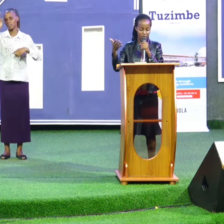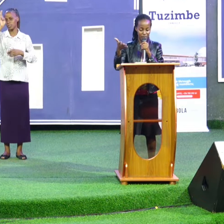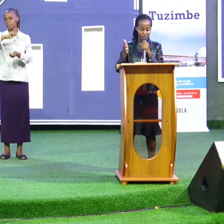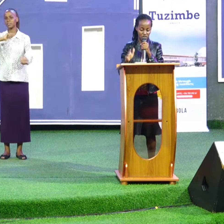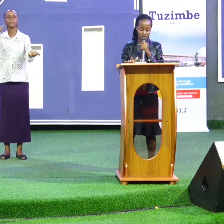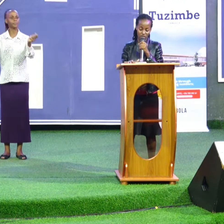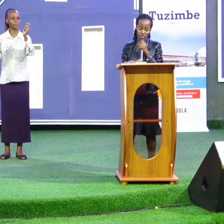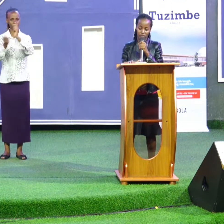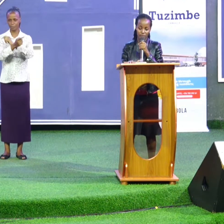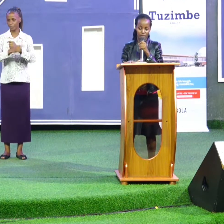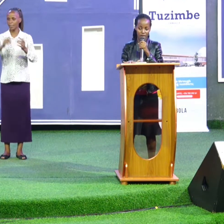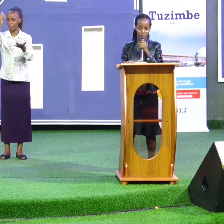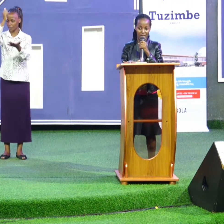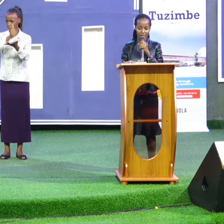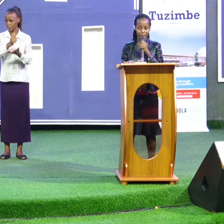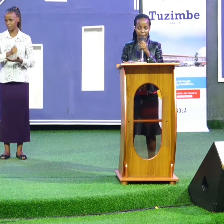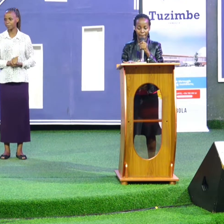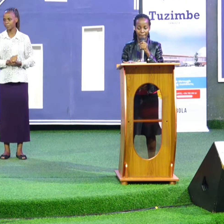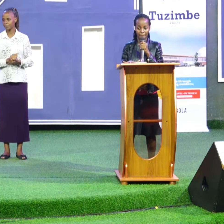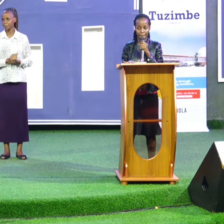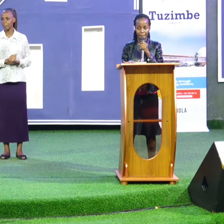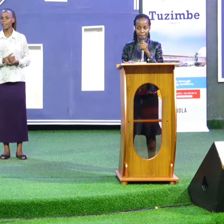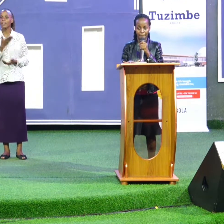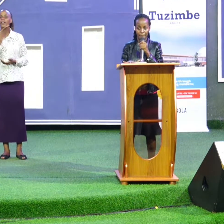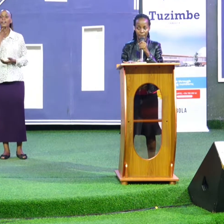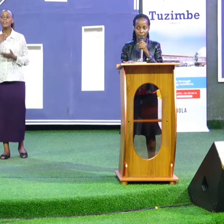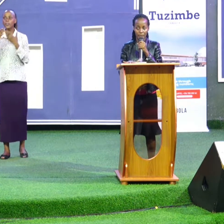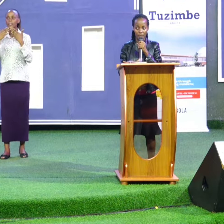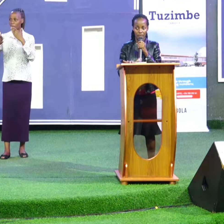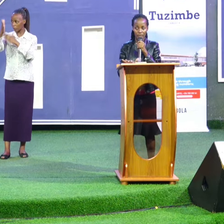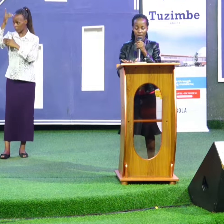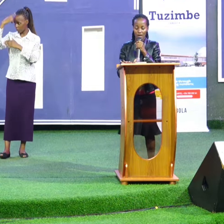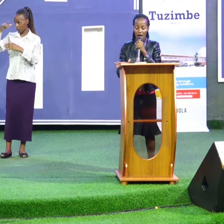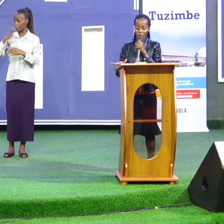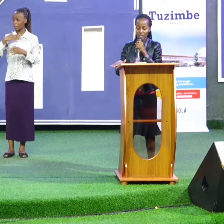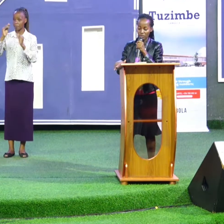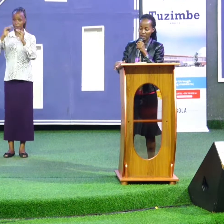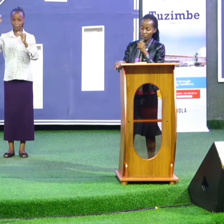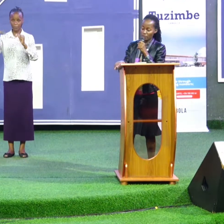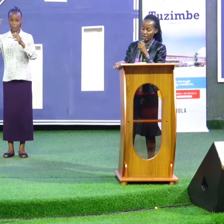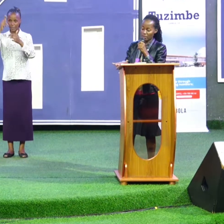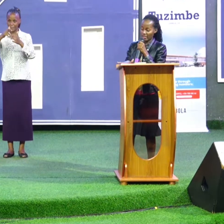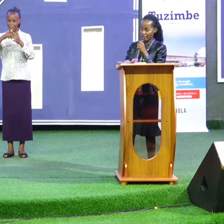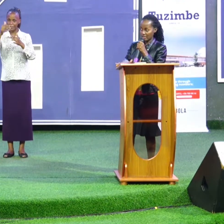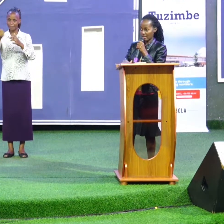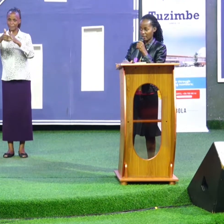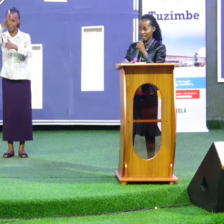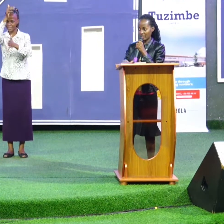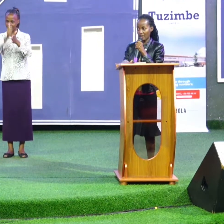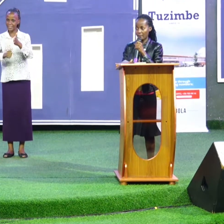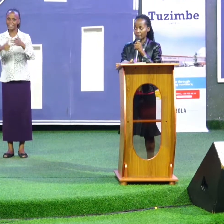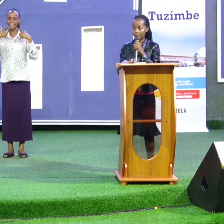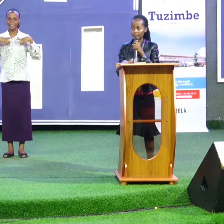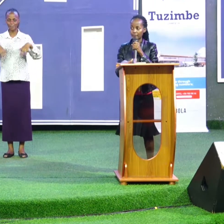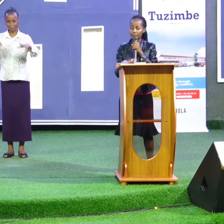your life would have been changed. Amen. Amen. Njagala kwebaza Katonda olwa muganda wange Dan Bazira. I want to thank God for my brother, Mr. Dan